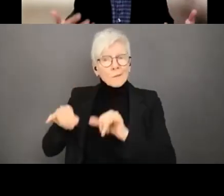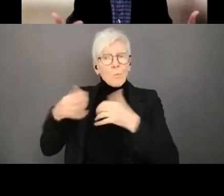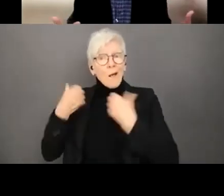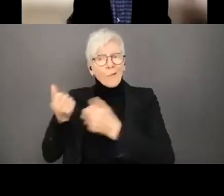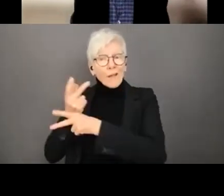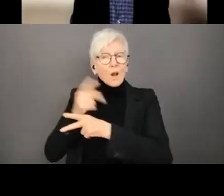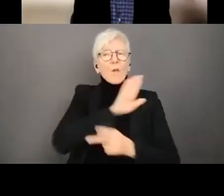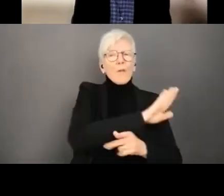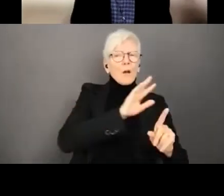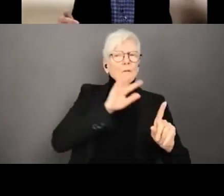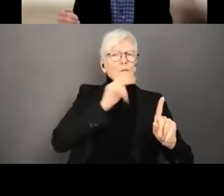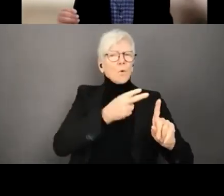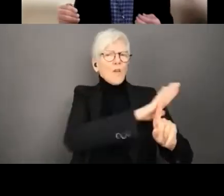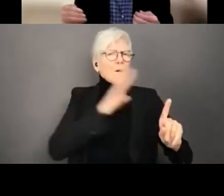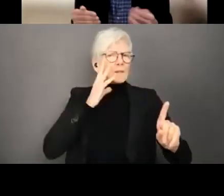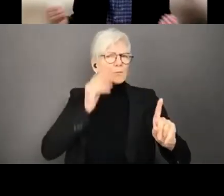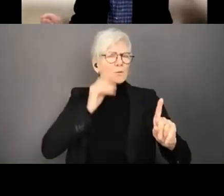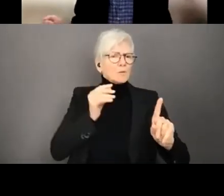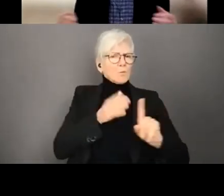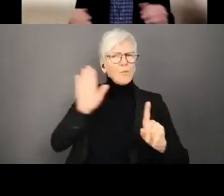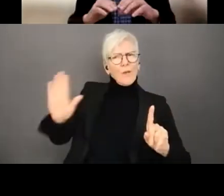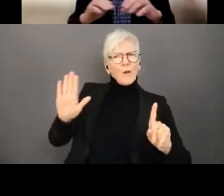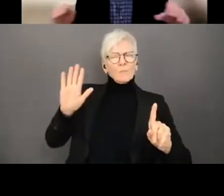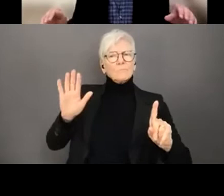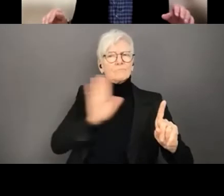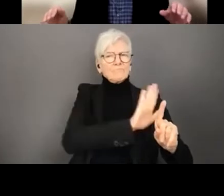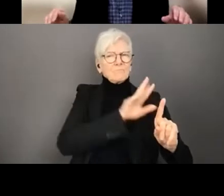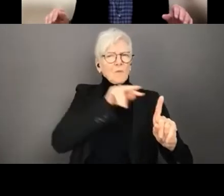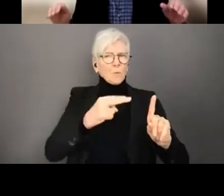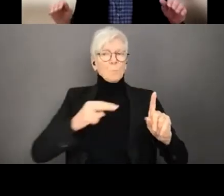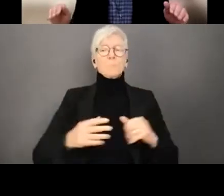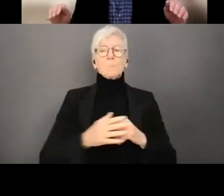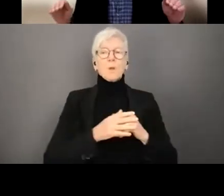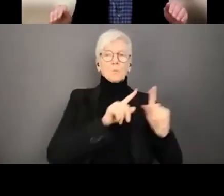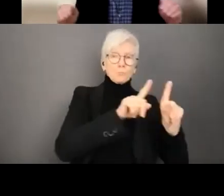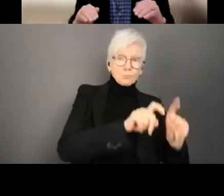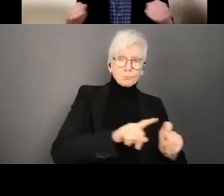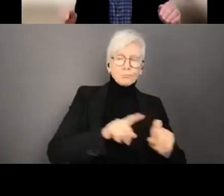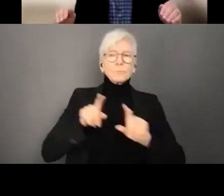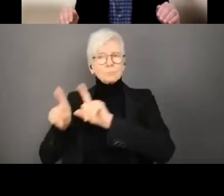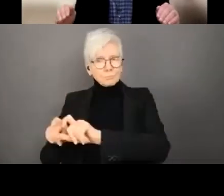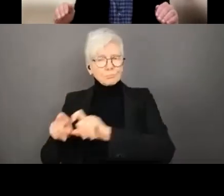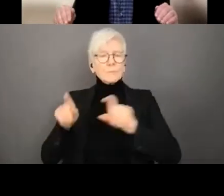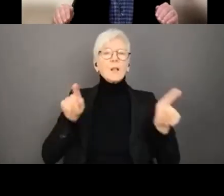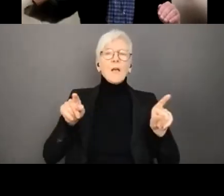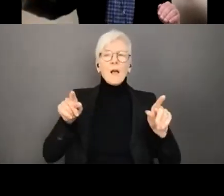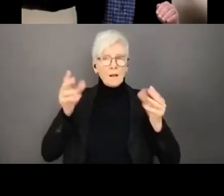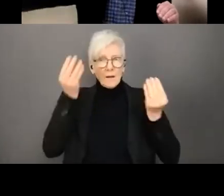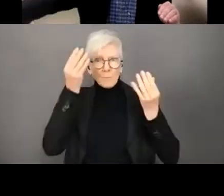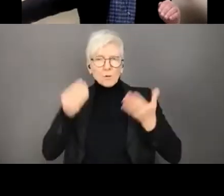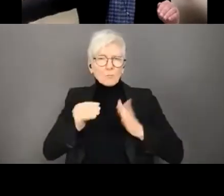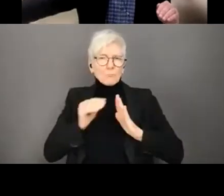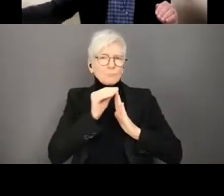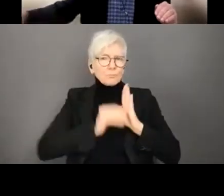the institution. That'll give us at least some basic idea of what we're dealing with at a baseline. And then over the